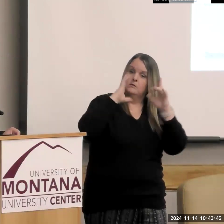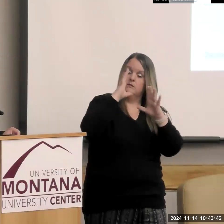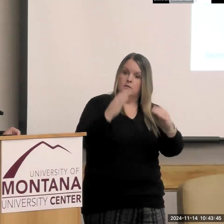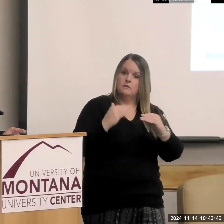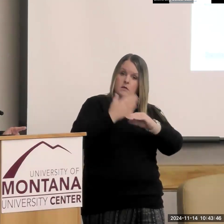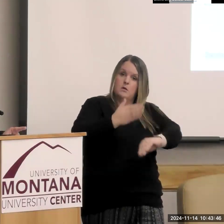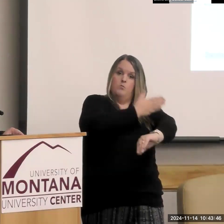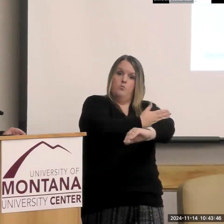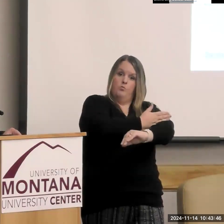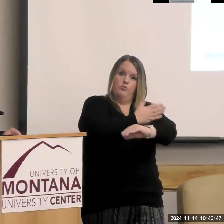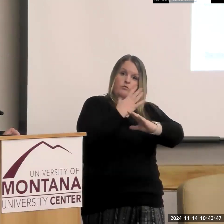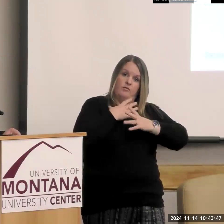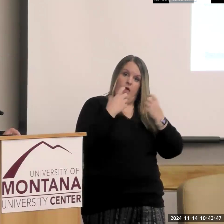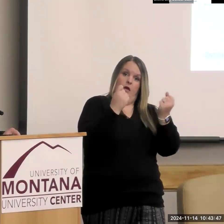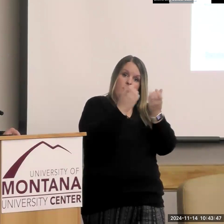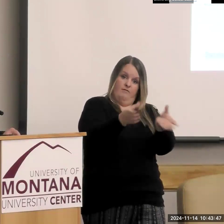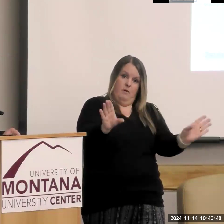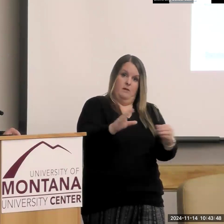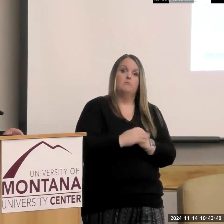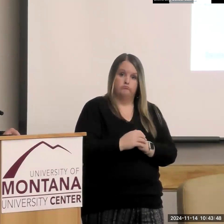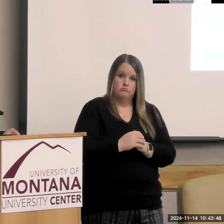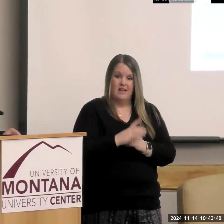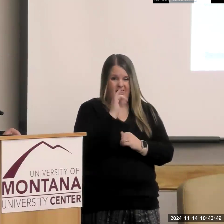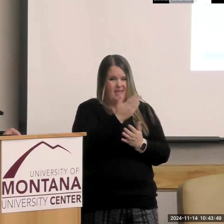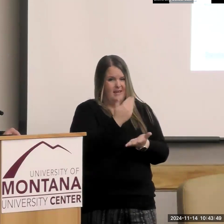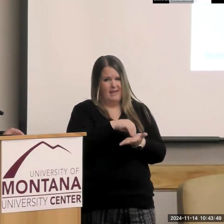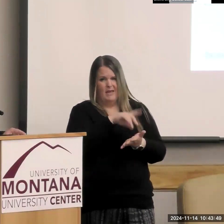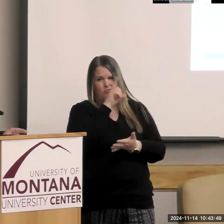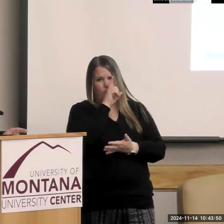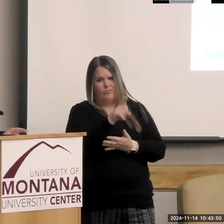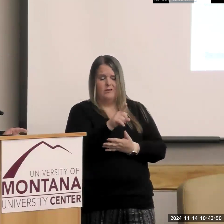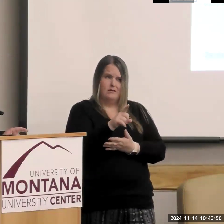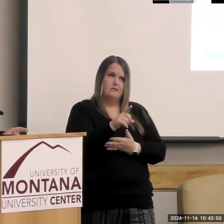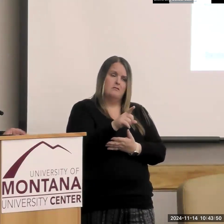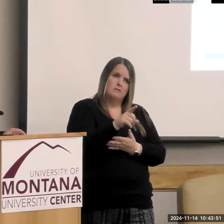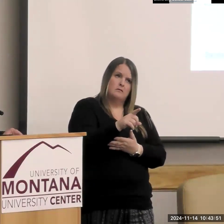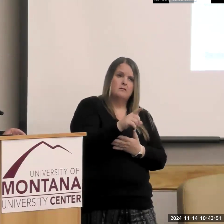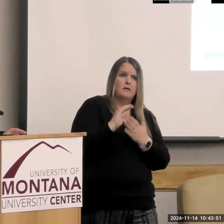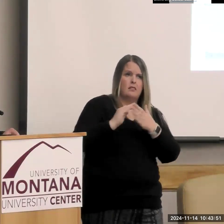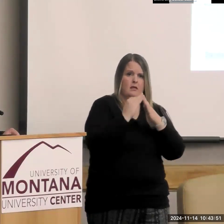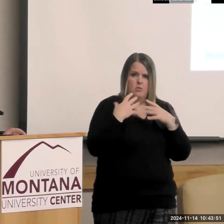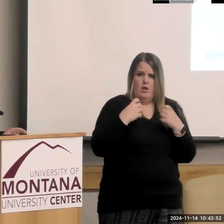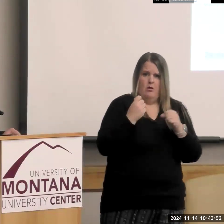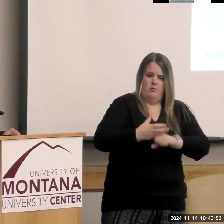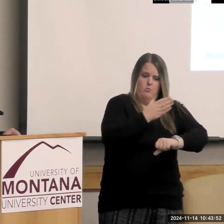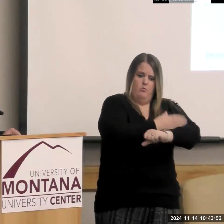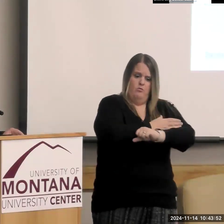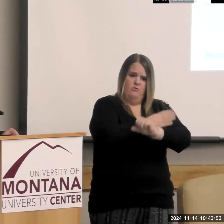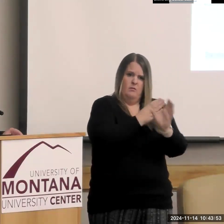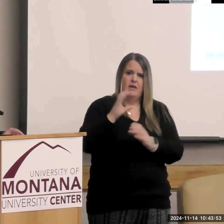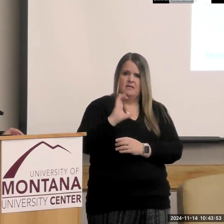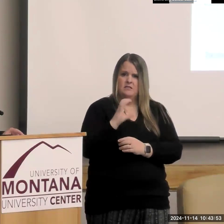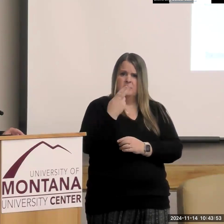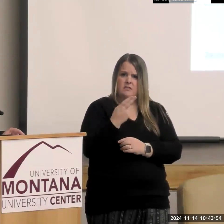public's health. This is again one of those areas, and it's very closely, although the Community Health Improvement Plan, or CHIP, is